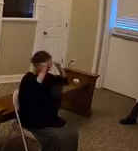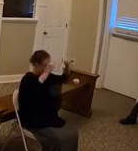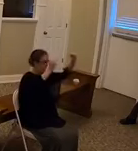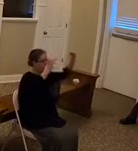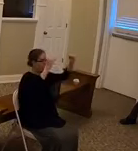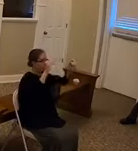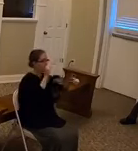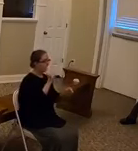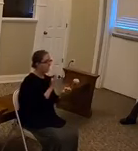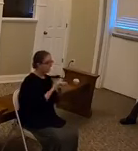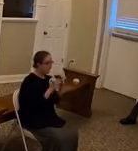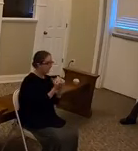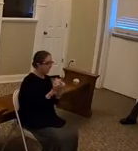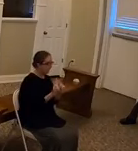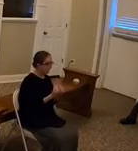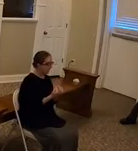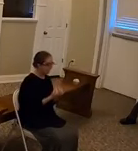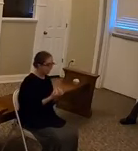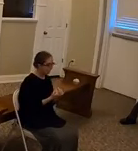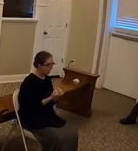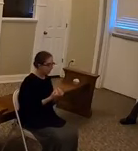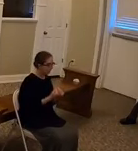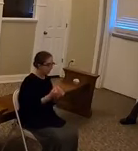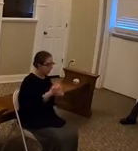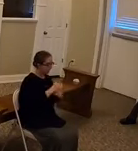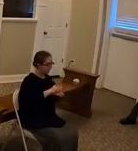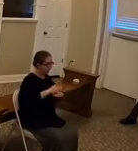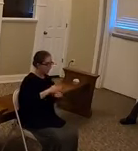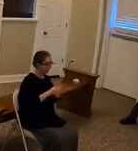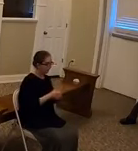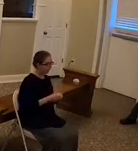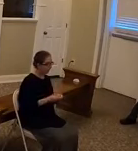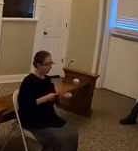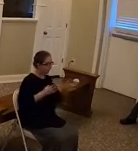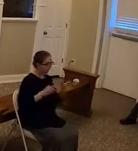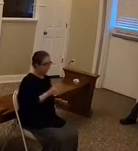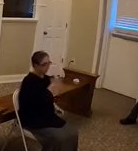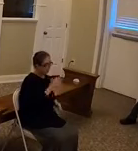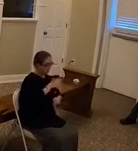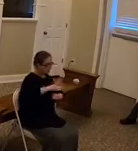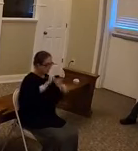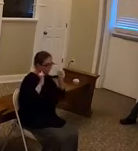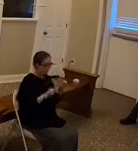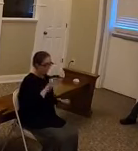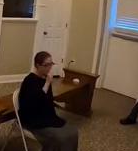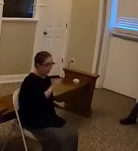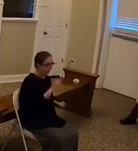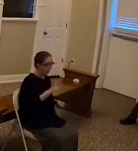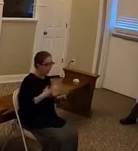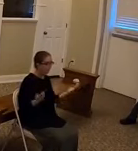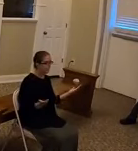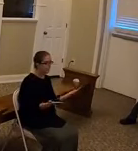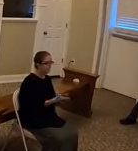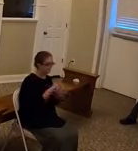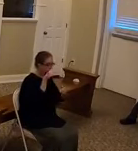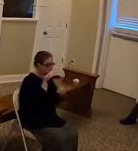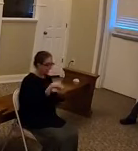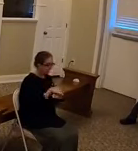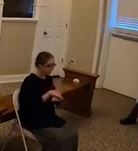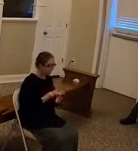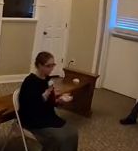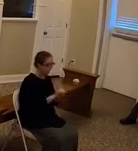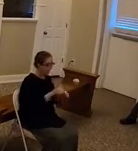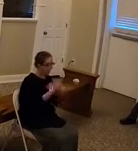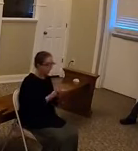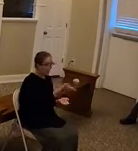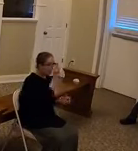the family. He was head of the household and soon would be head of the kingdom. Oh, can I tell somebody here tonight, amen, that